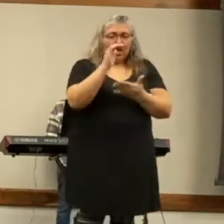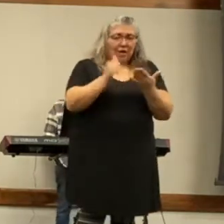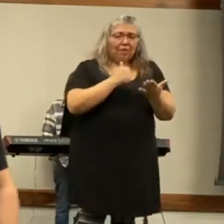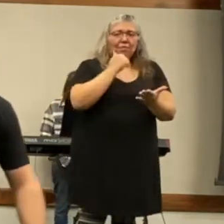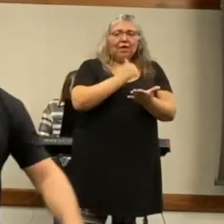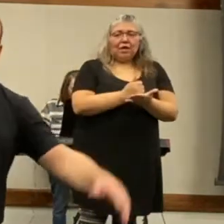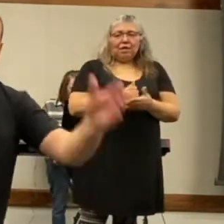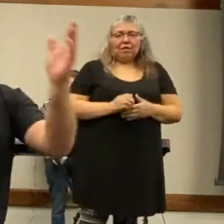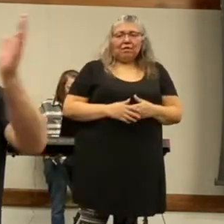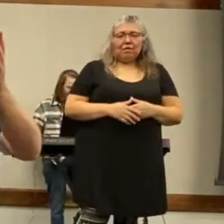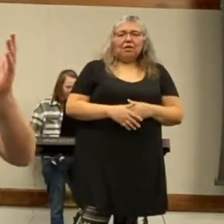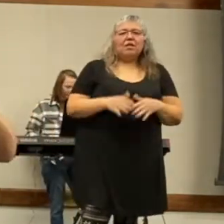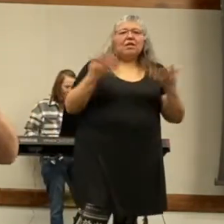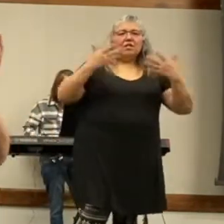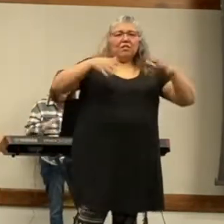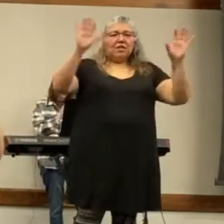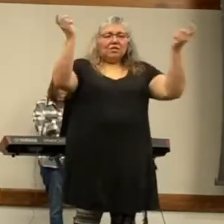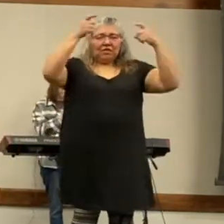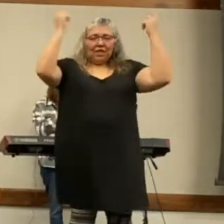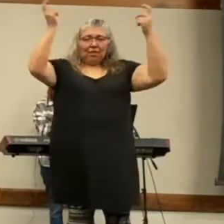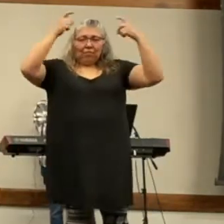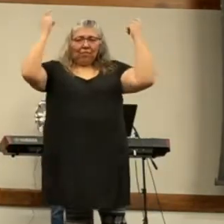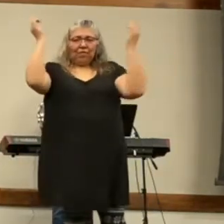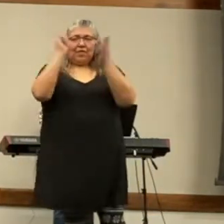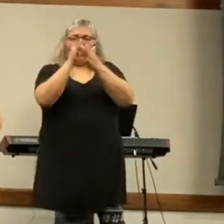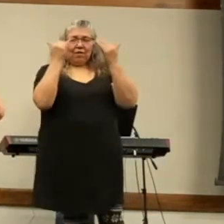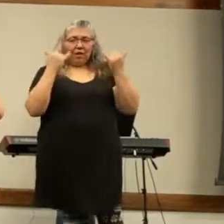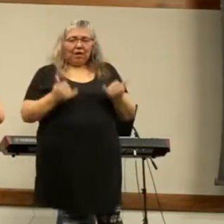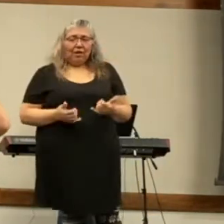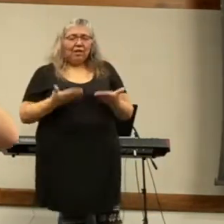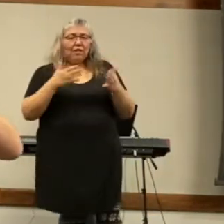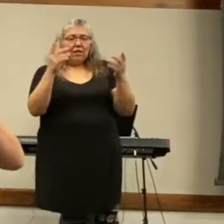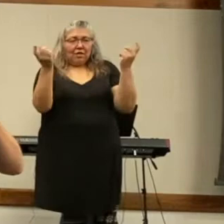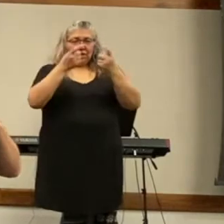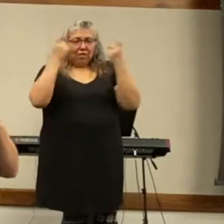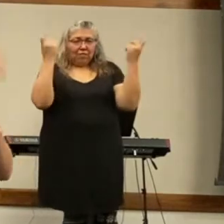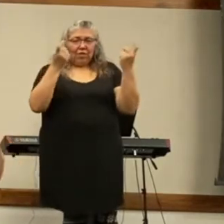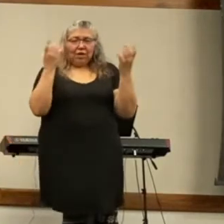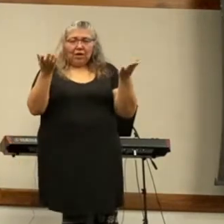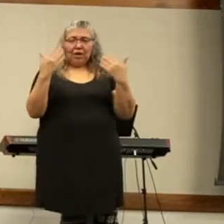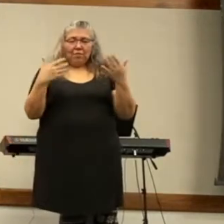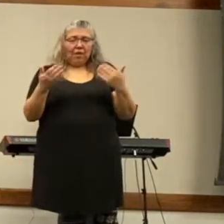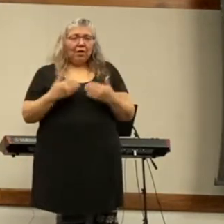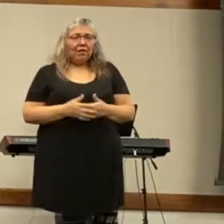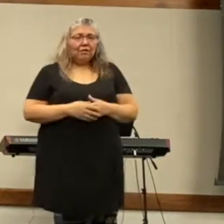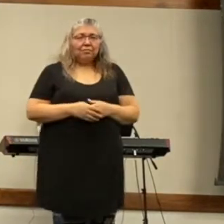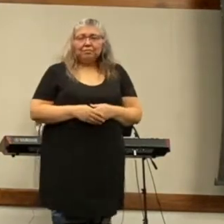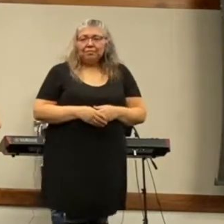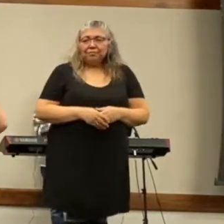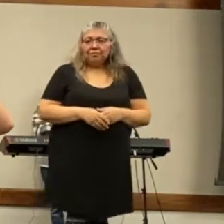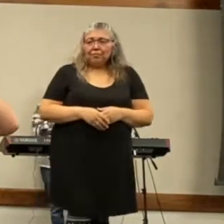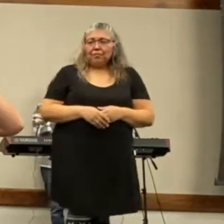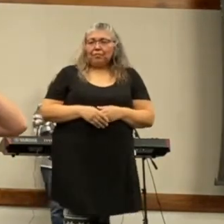amen. Let's celebrate that right now, everybody. Celebrate that right now. Come on. Give it up.